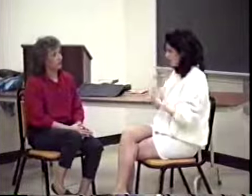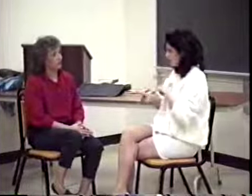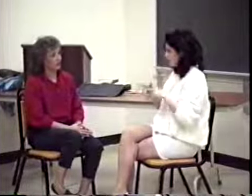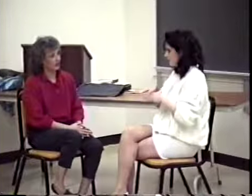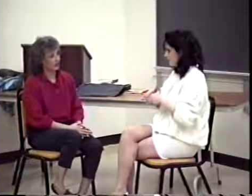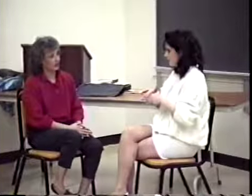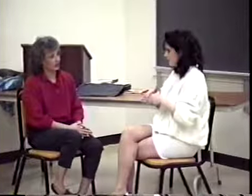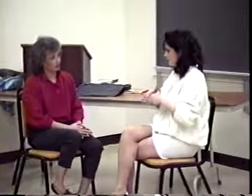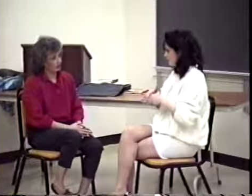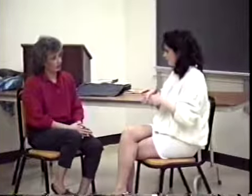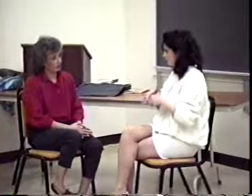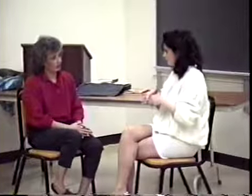Her mother